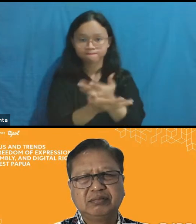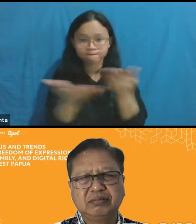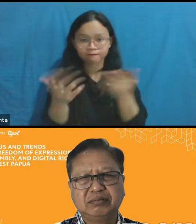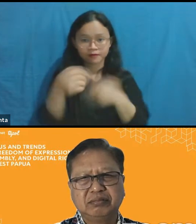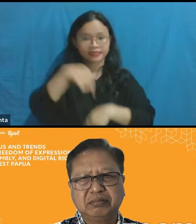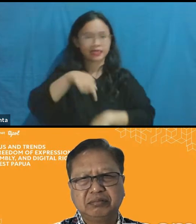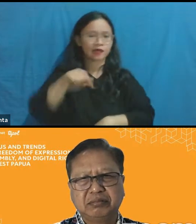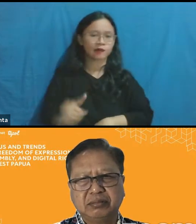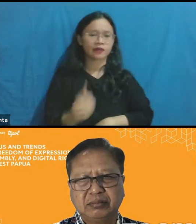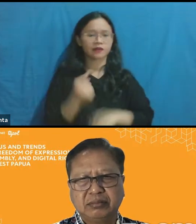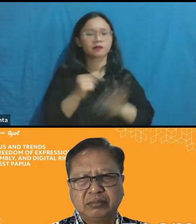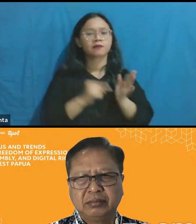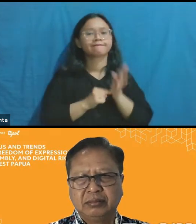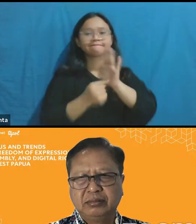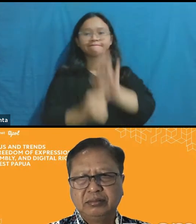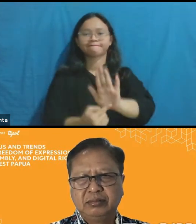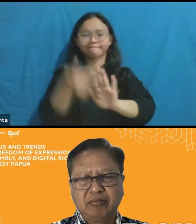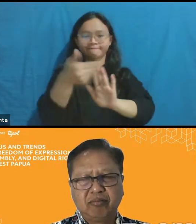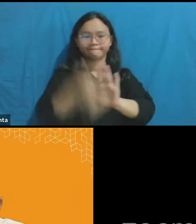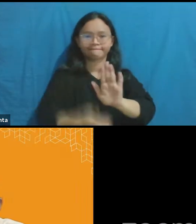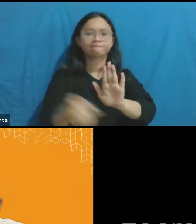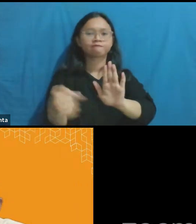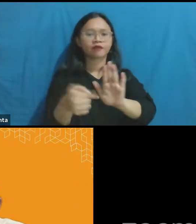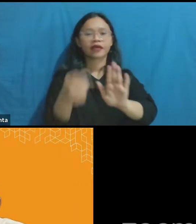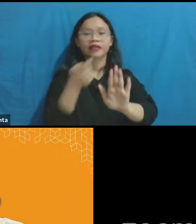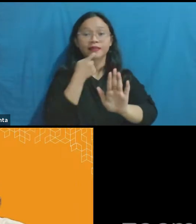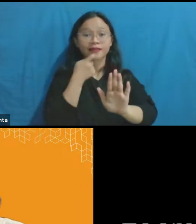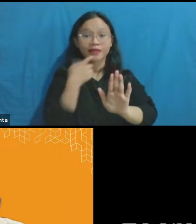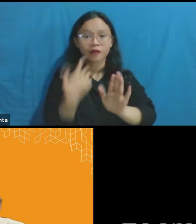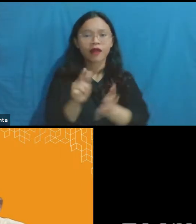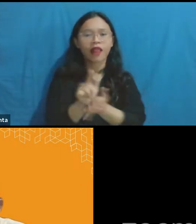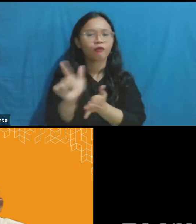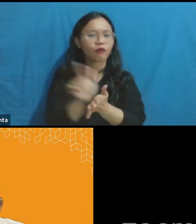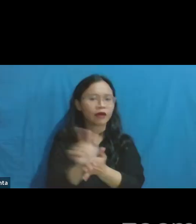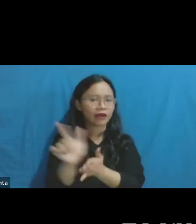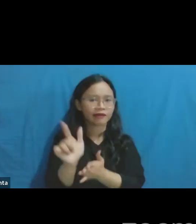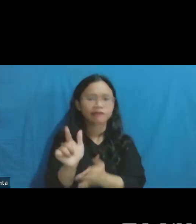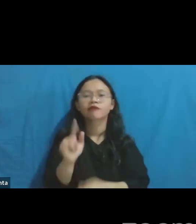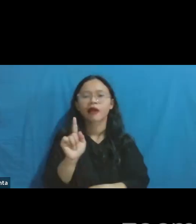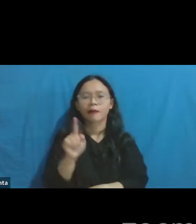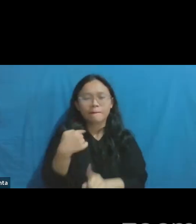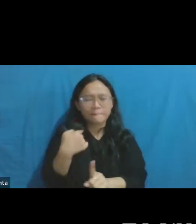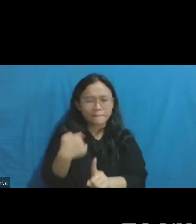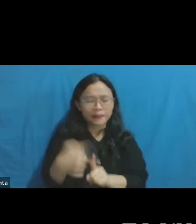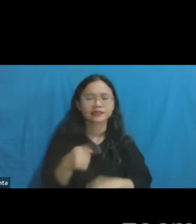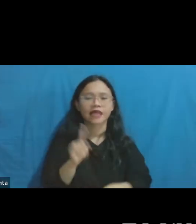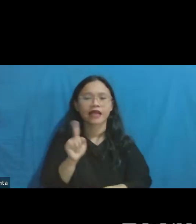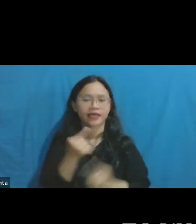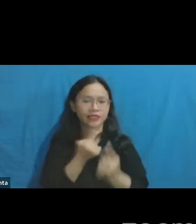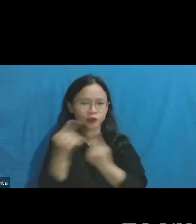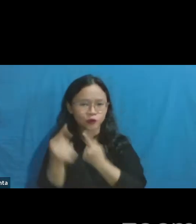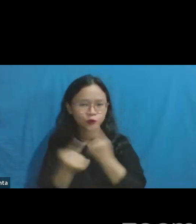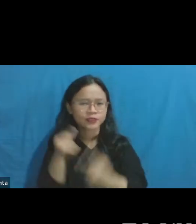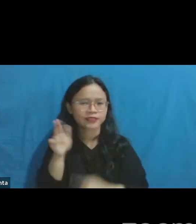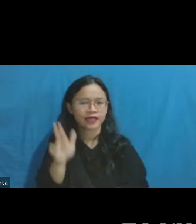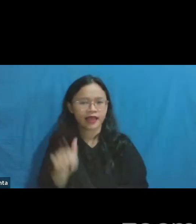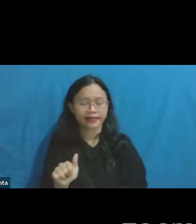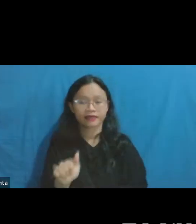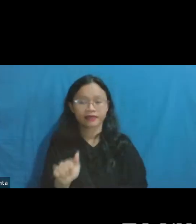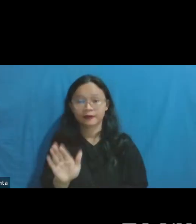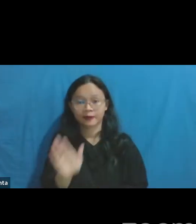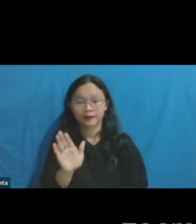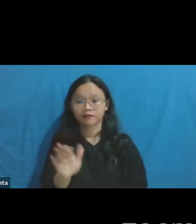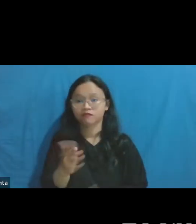will have discussions. So we're going to discuss what's really been happening so far in